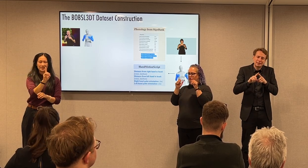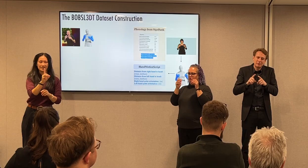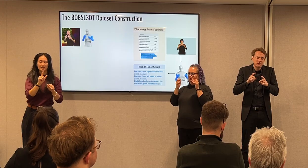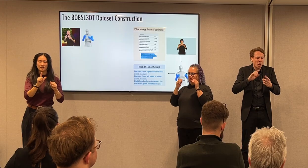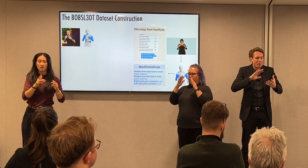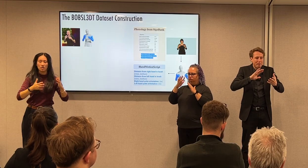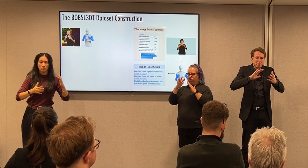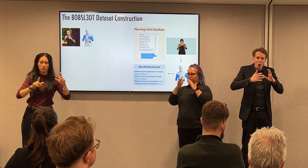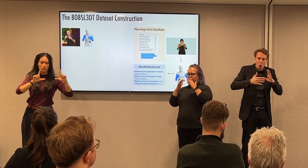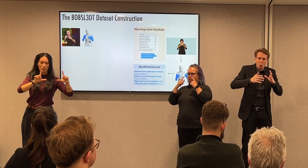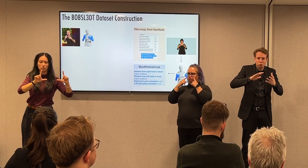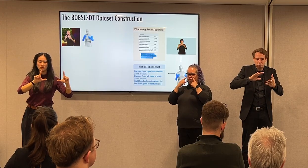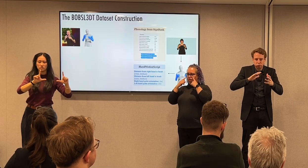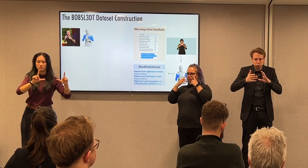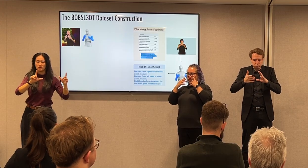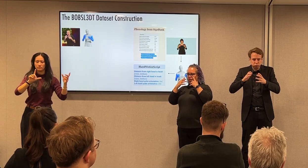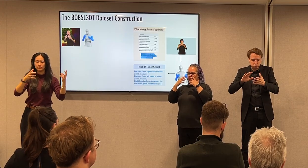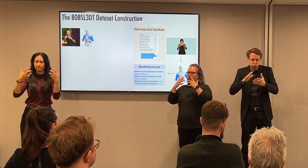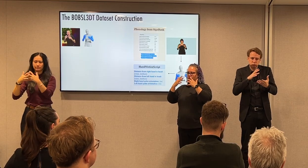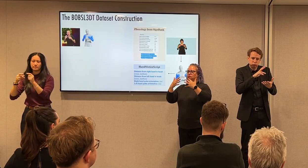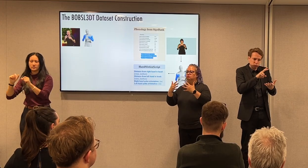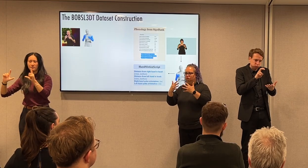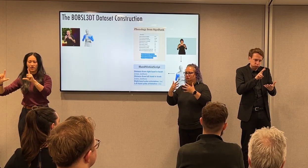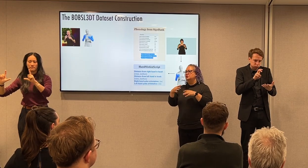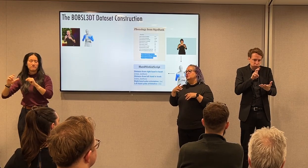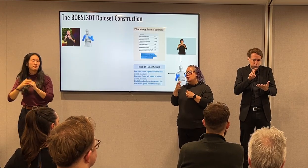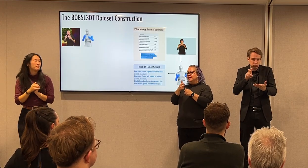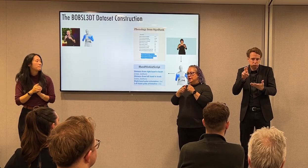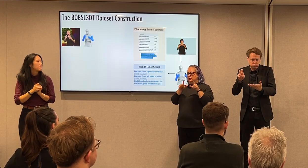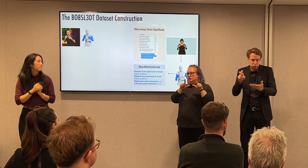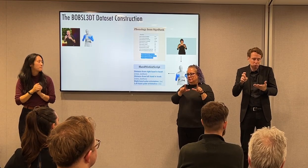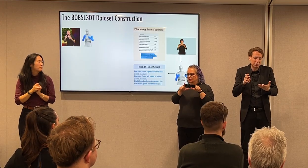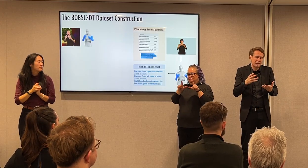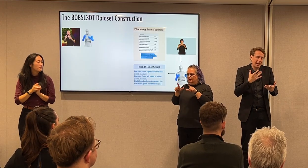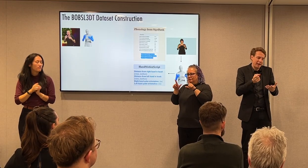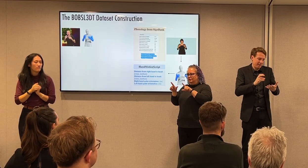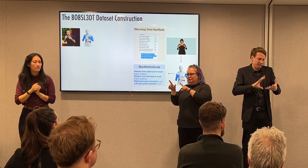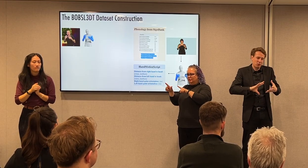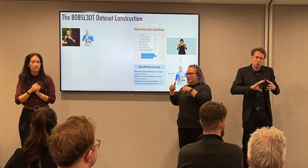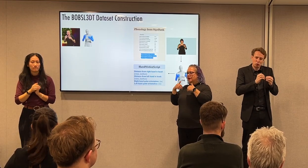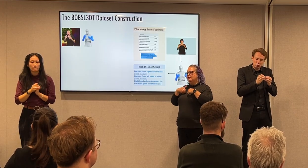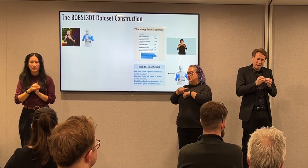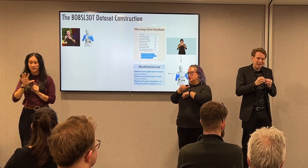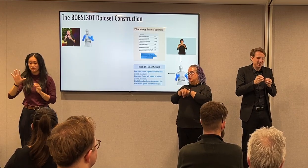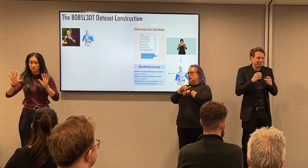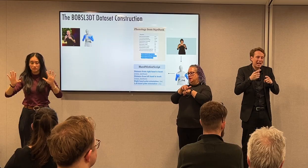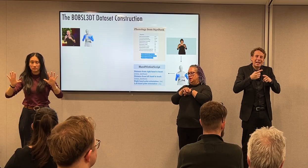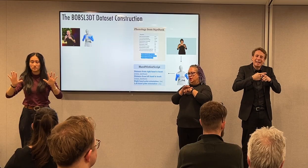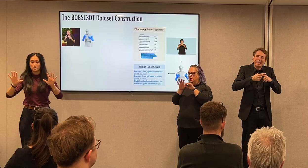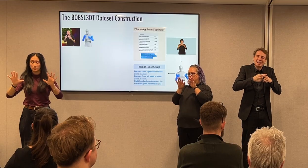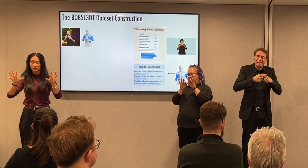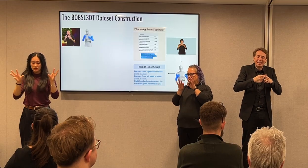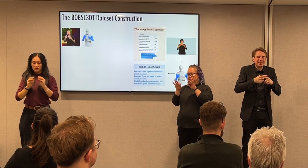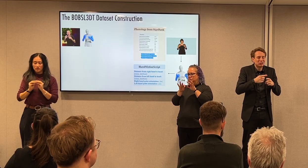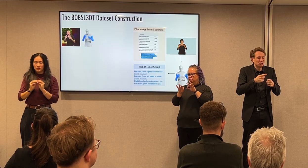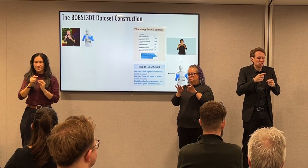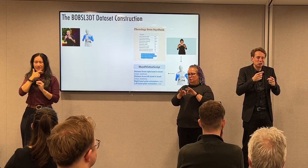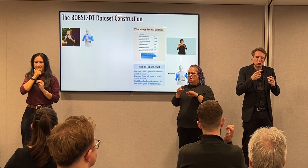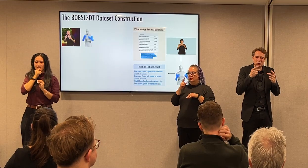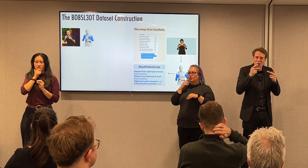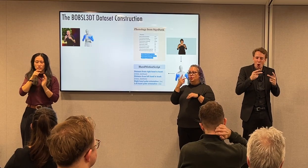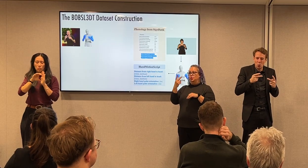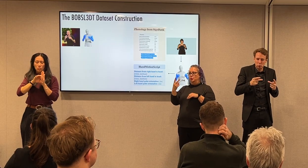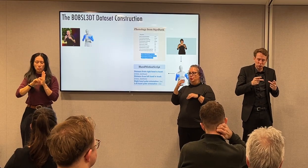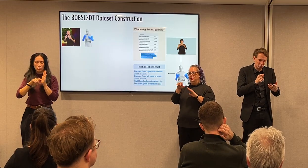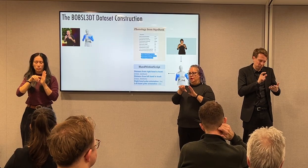frame, it's going to derive a code, like an English code, for two characteristics.